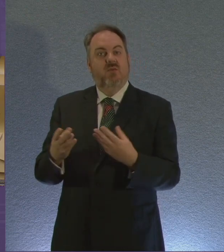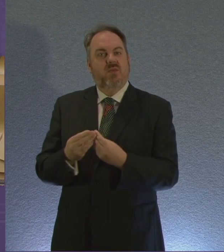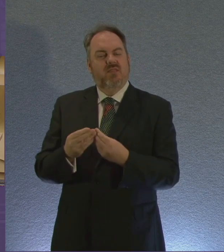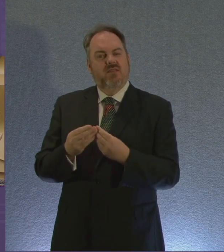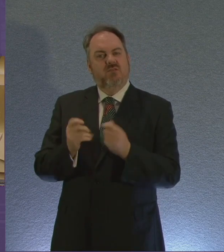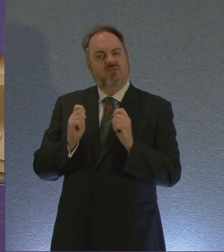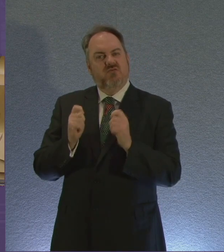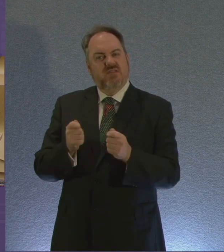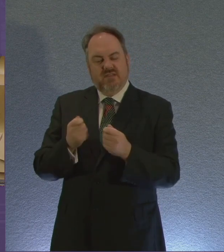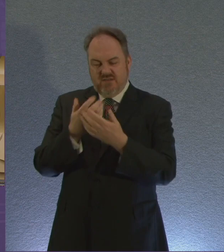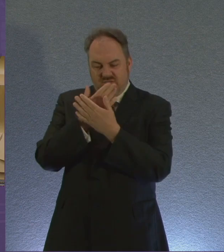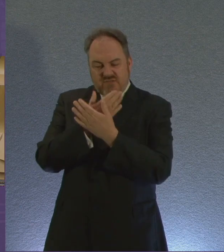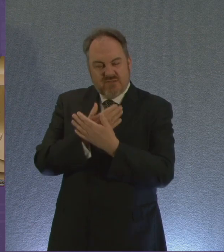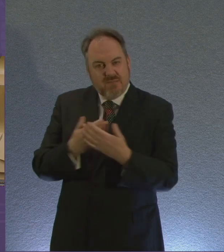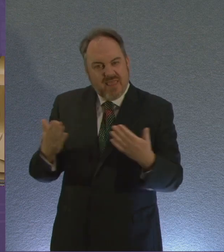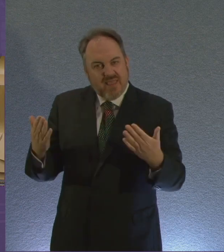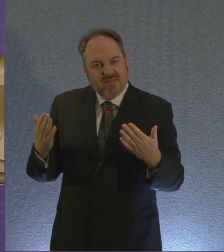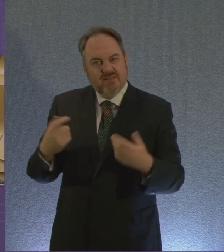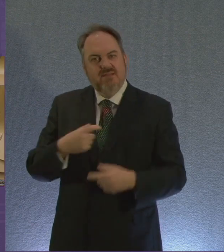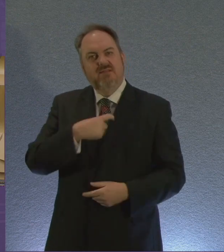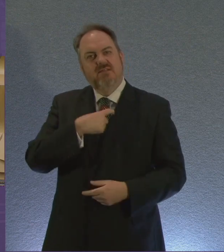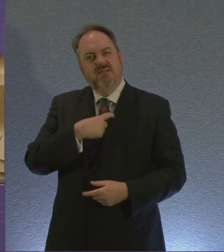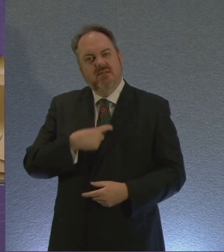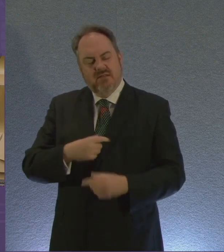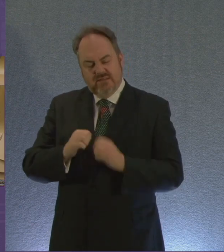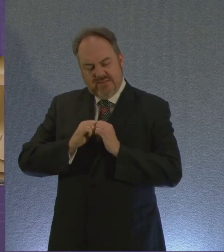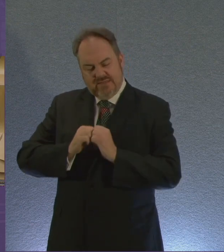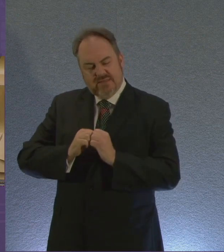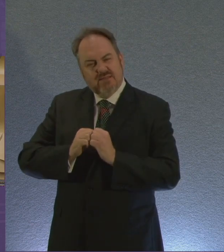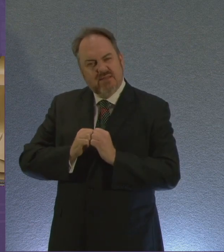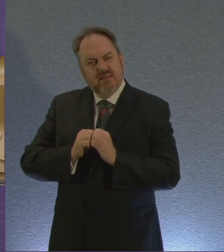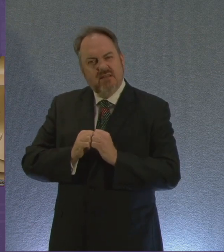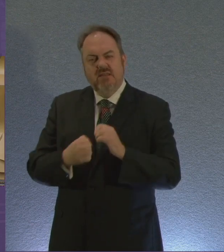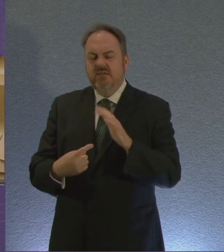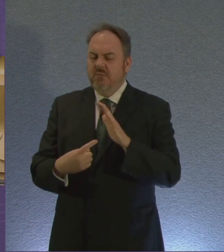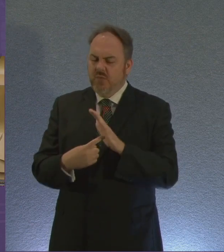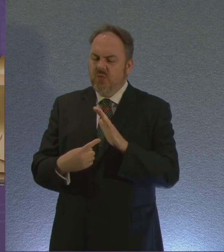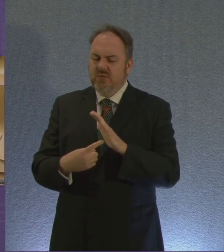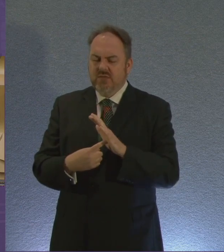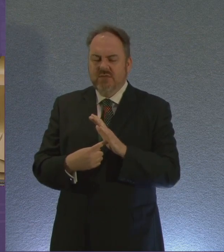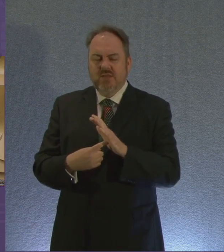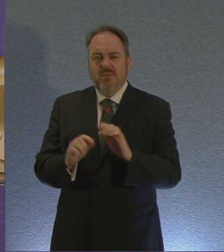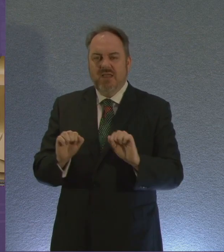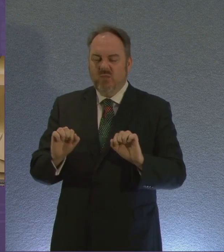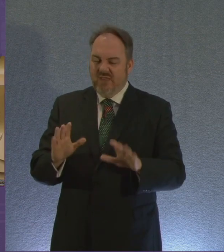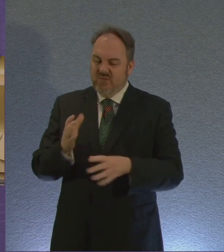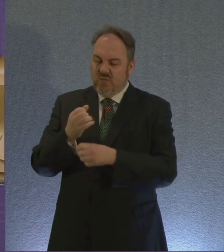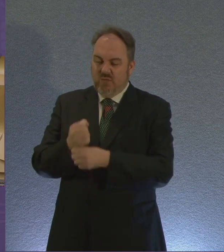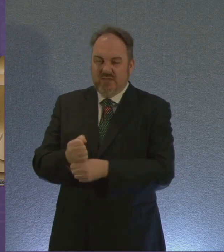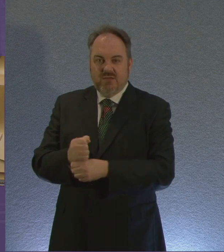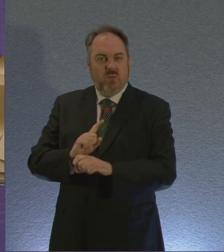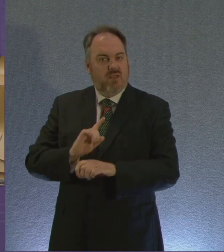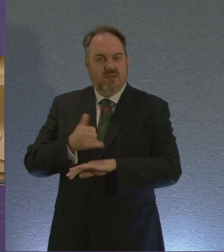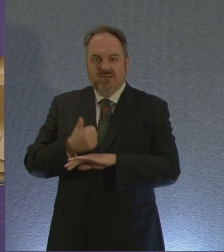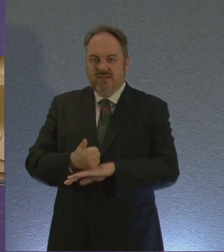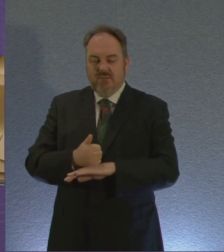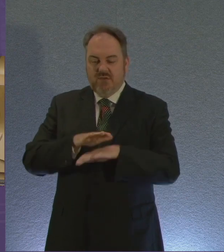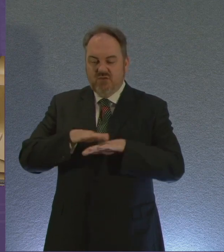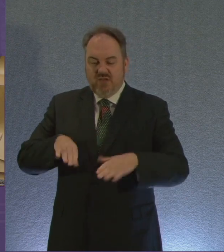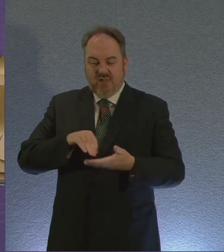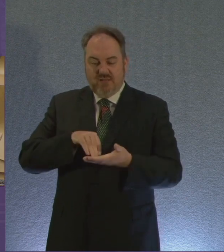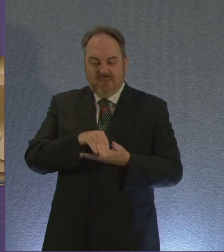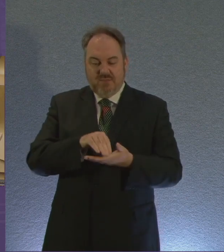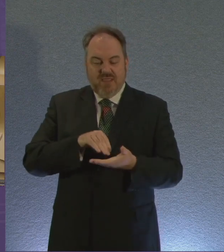dignity at its heart, will happen, but it cannot happen yet. We cannot introduce child disability payments or personal independence